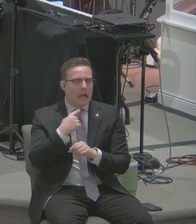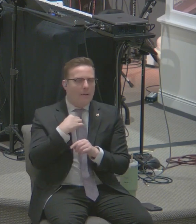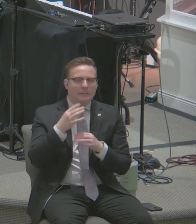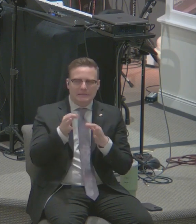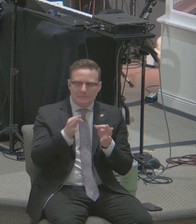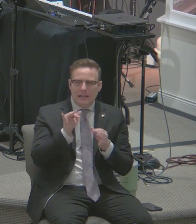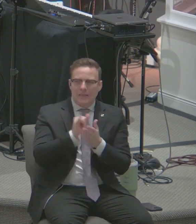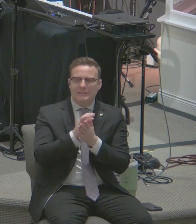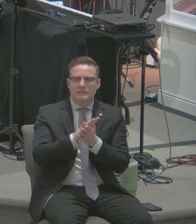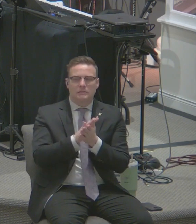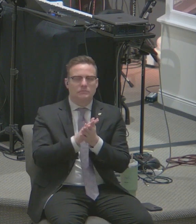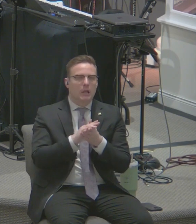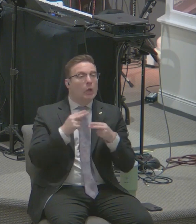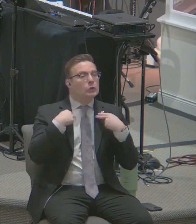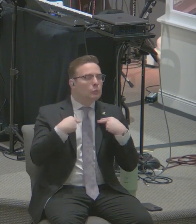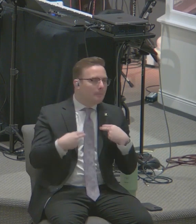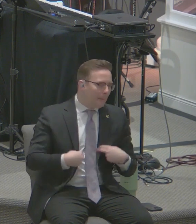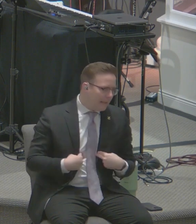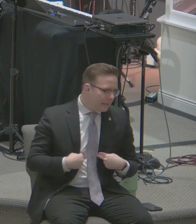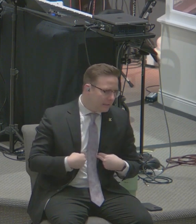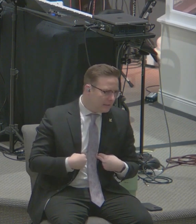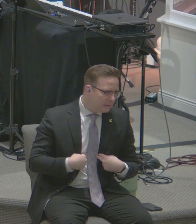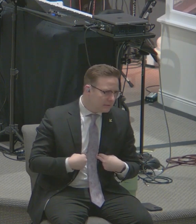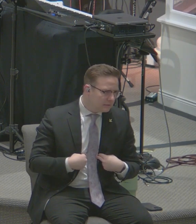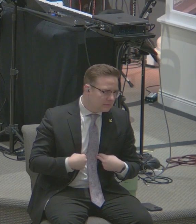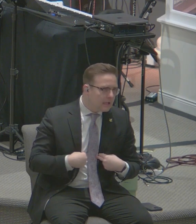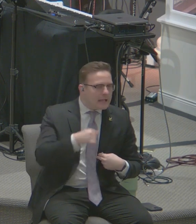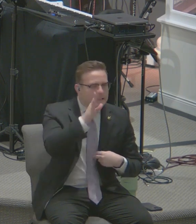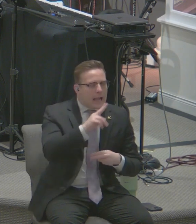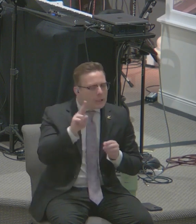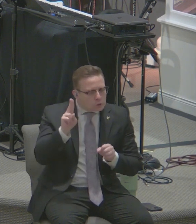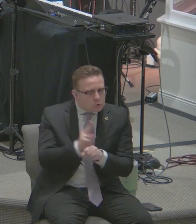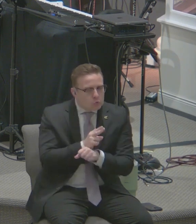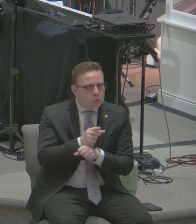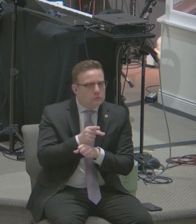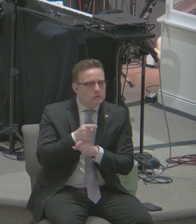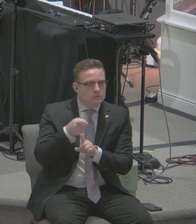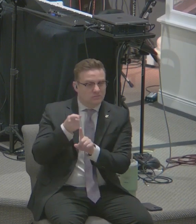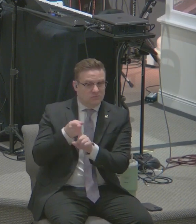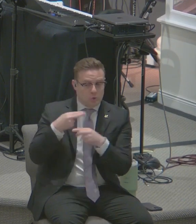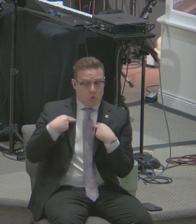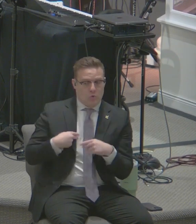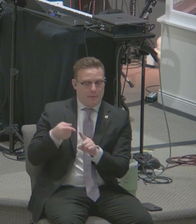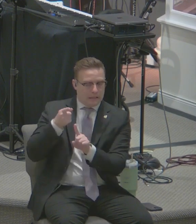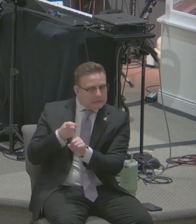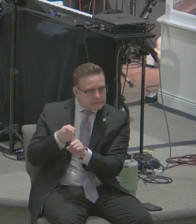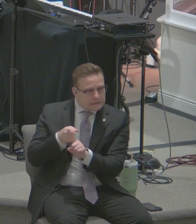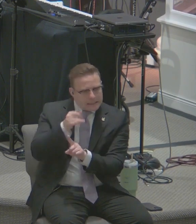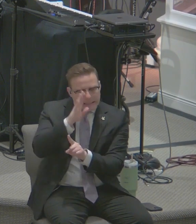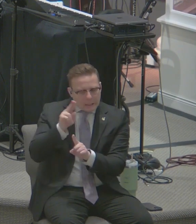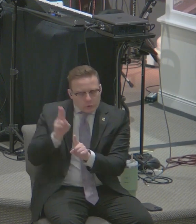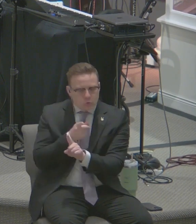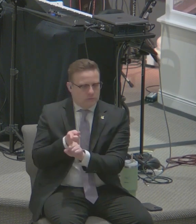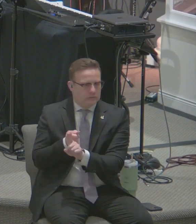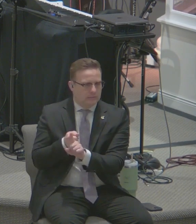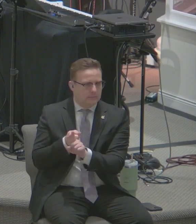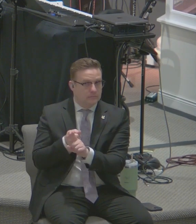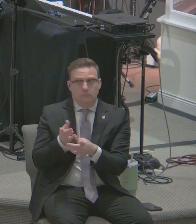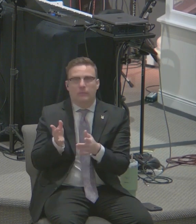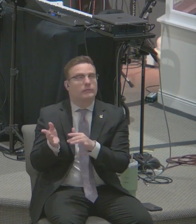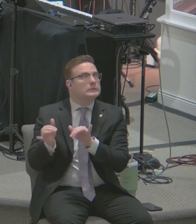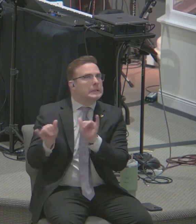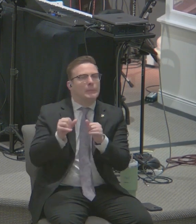women over the course of history and used them to lead the people of God. But you have Noah,